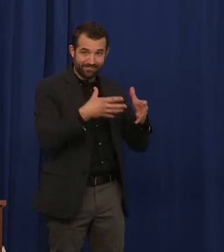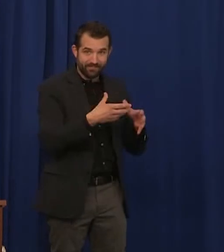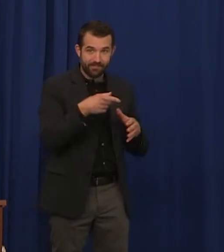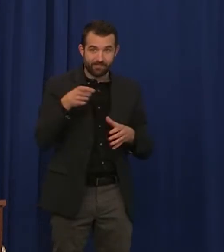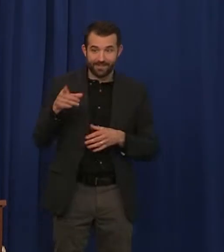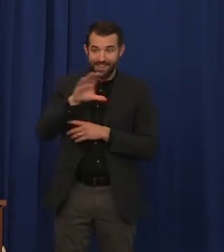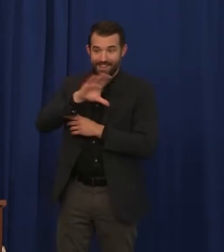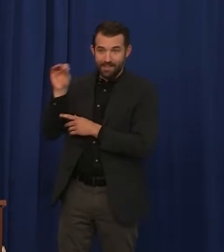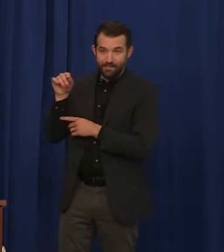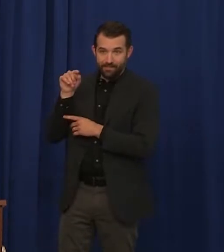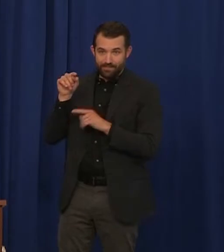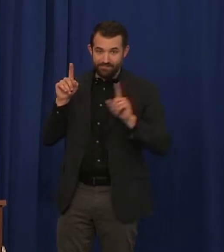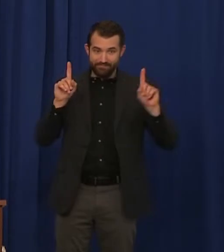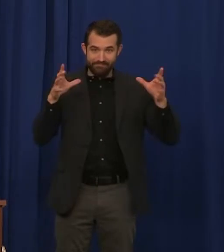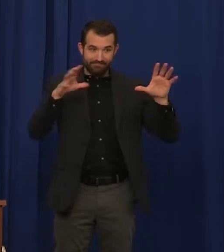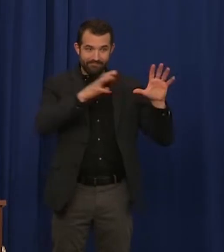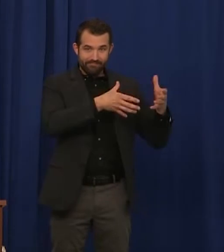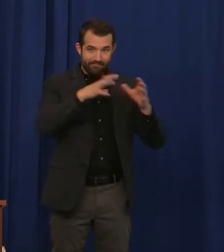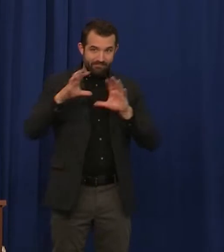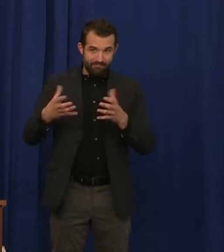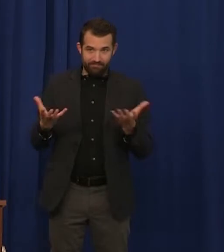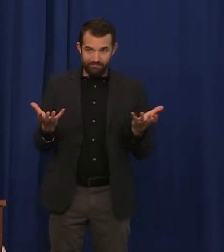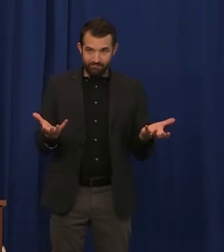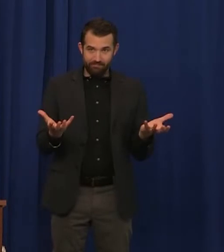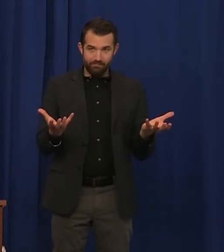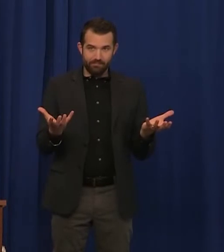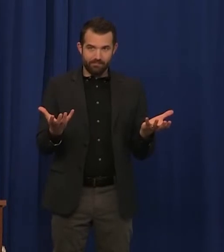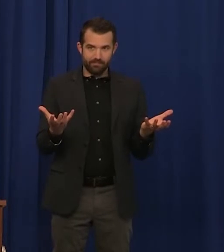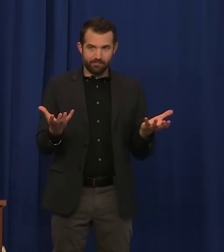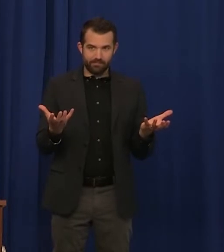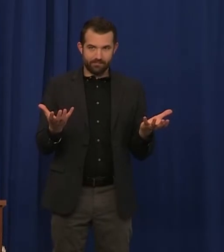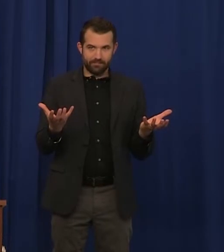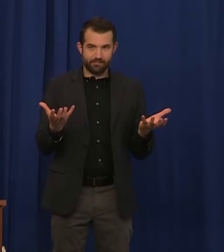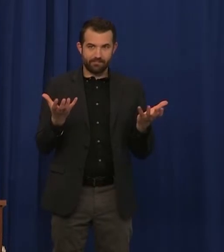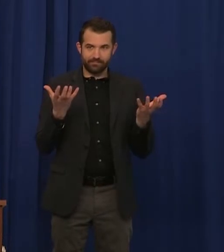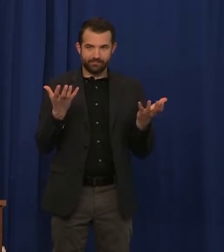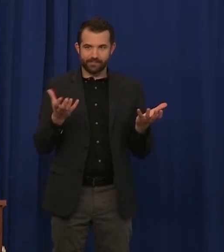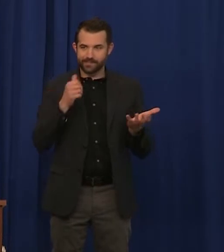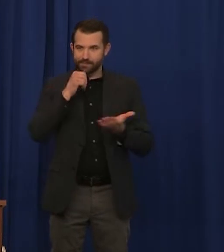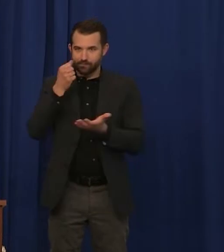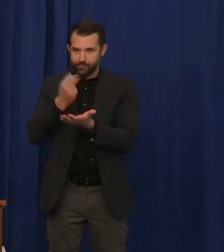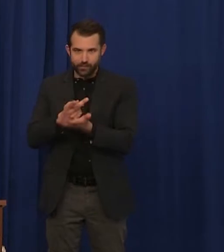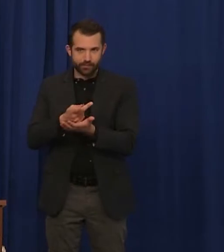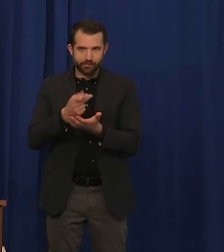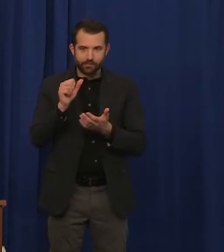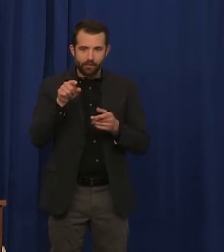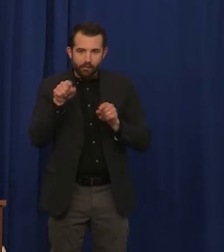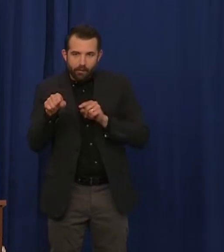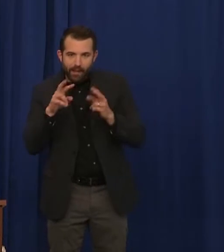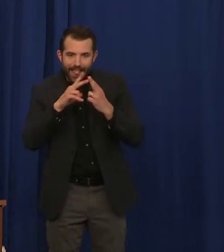self-employed, one of the things that we are doing that is a little bit different is